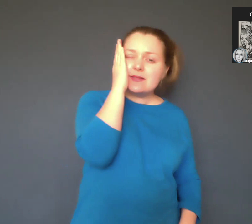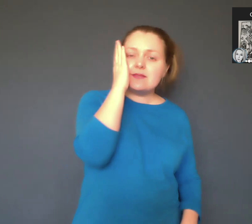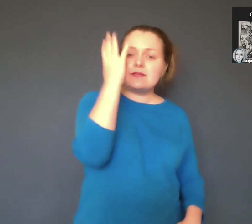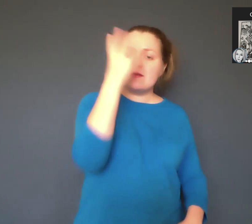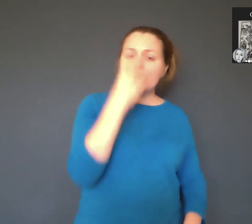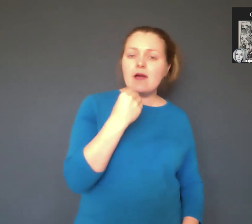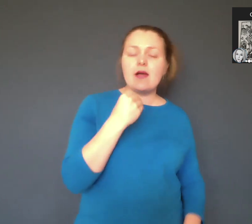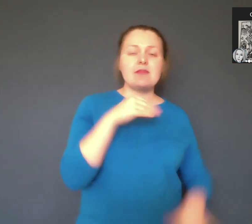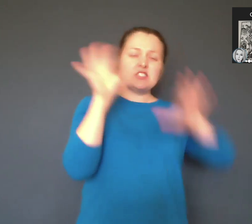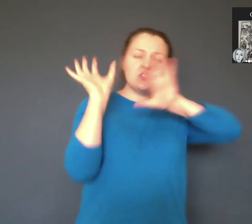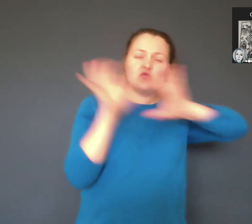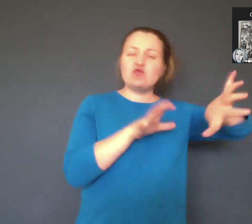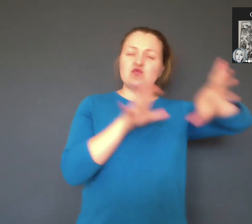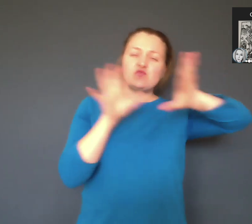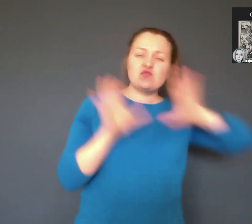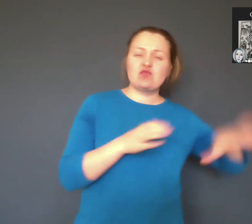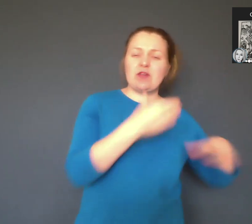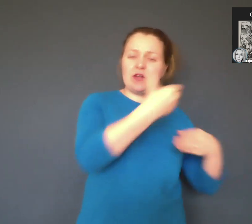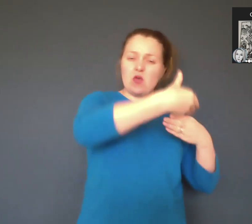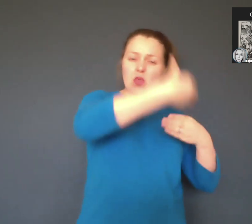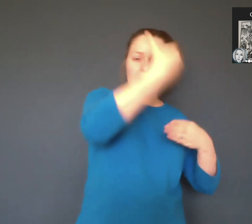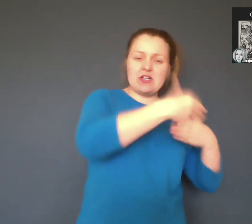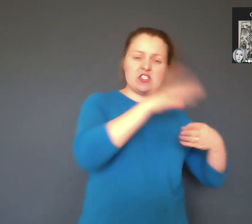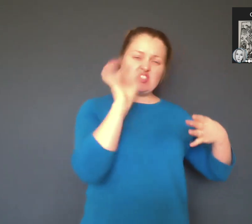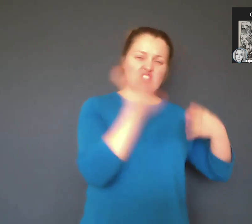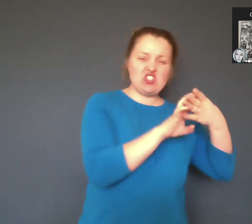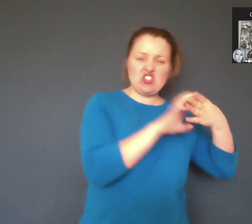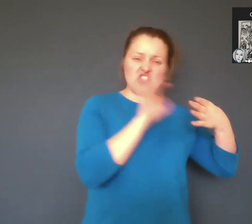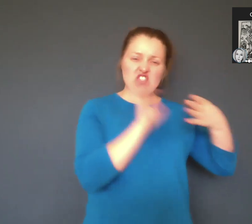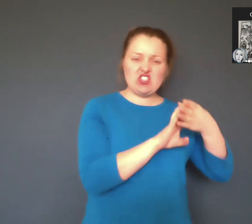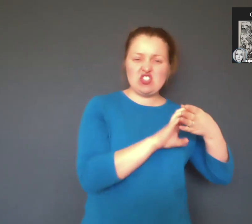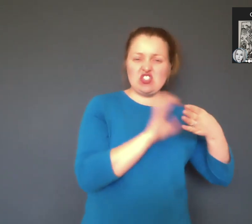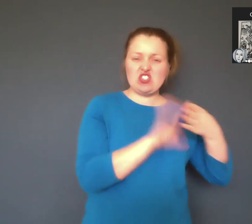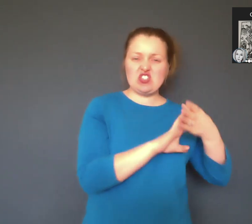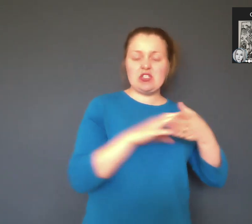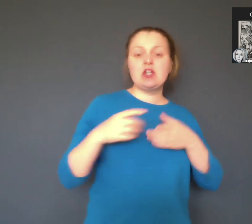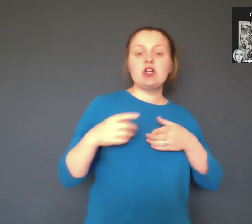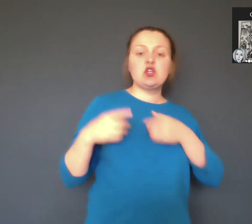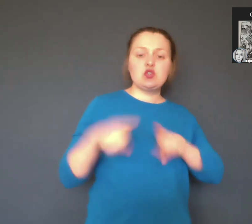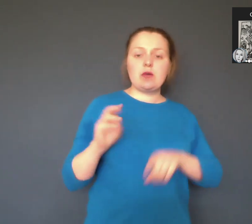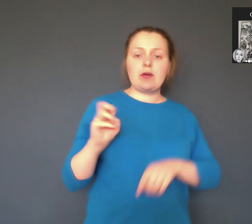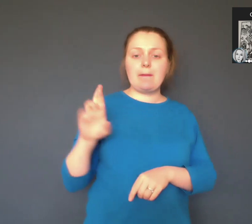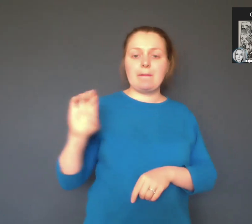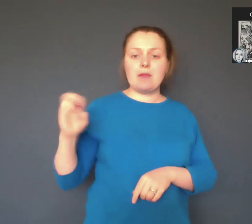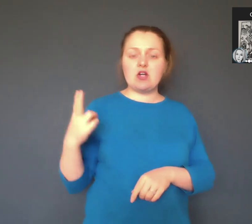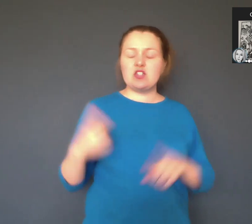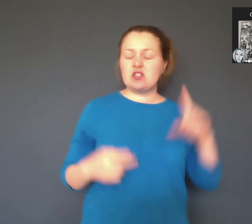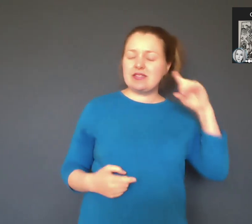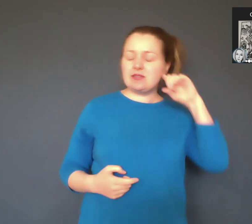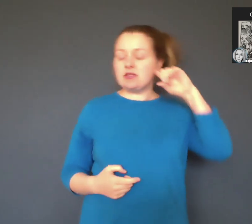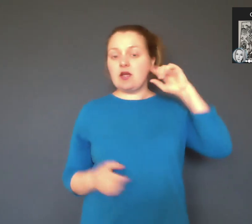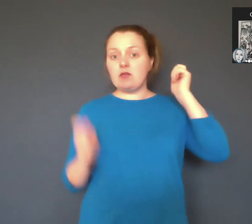him. He sat up in bed with the hairs on his nape pricking and knew that he'd been dreaming of